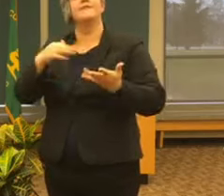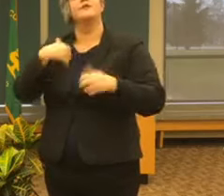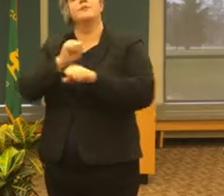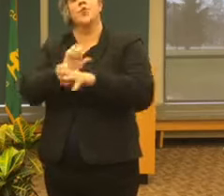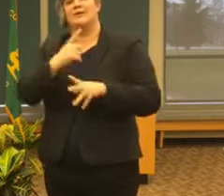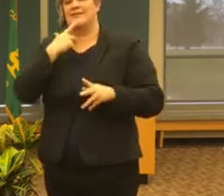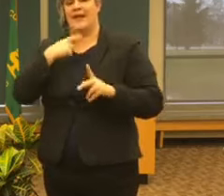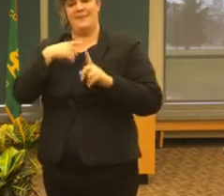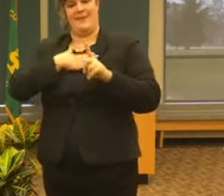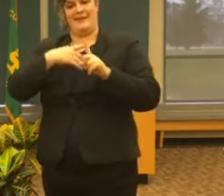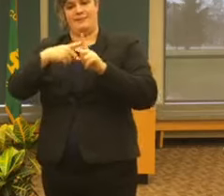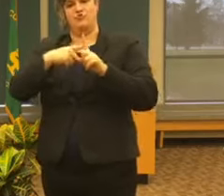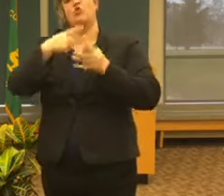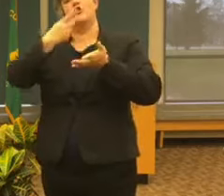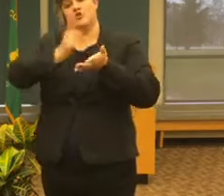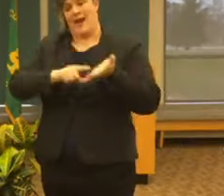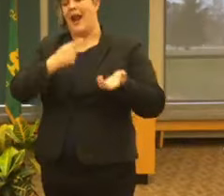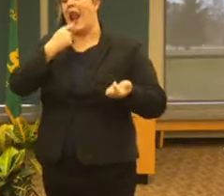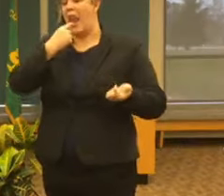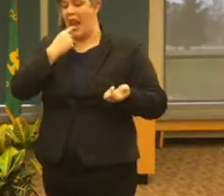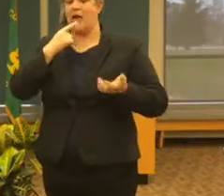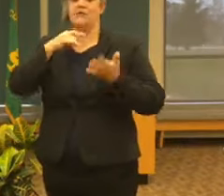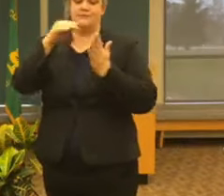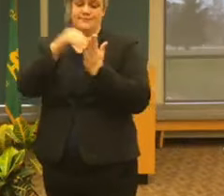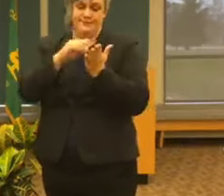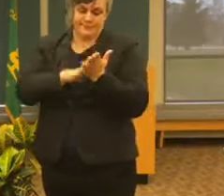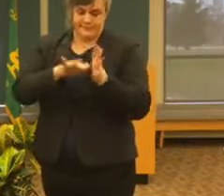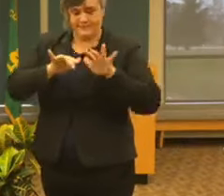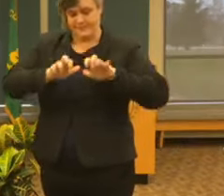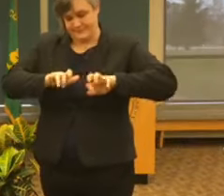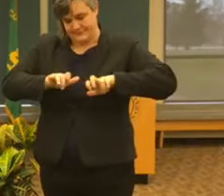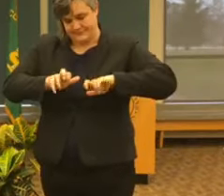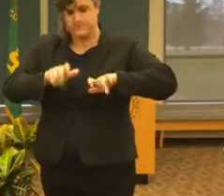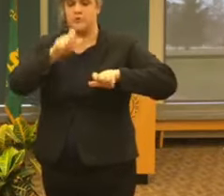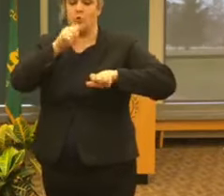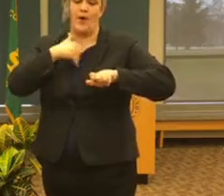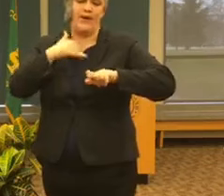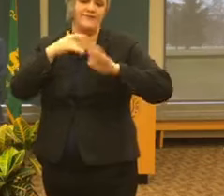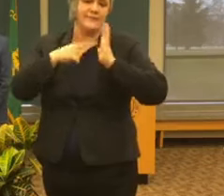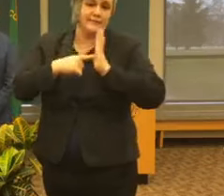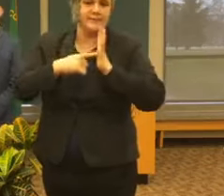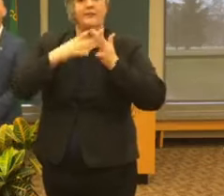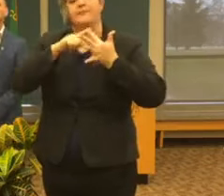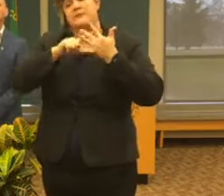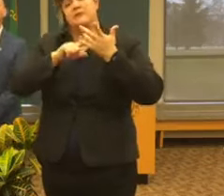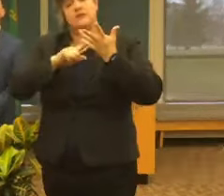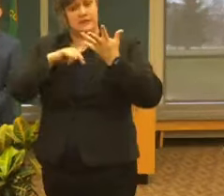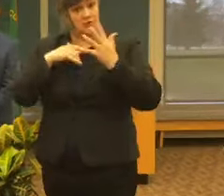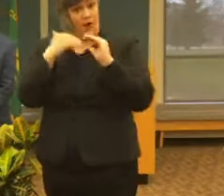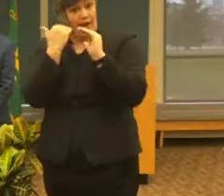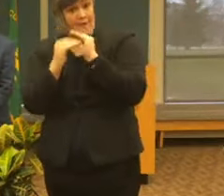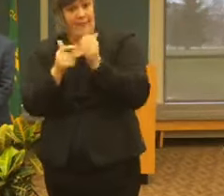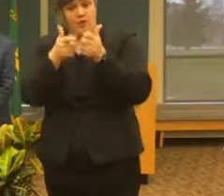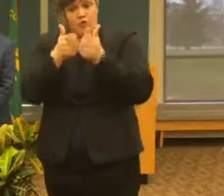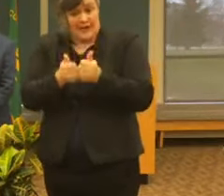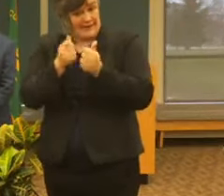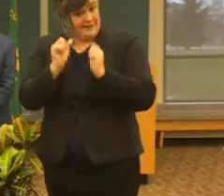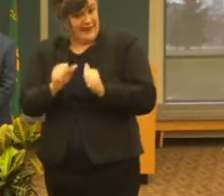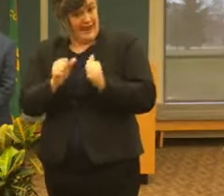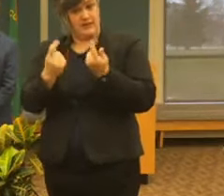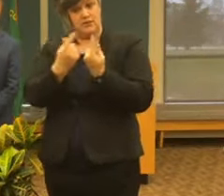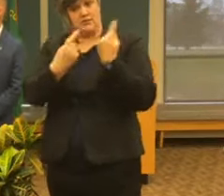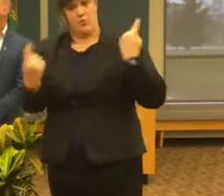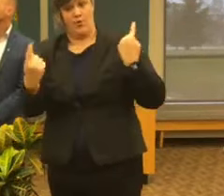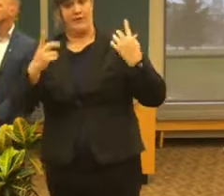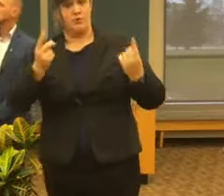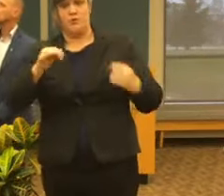my temperature, I don't have this distance, and you give them an email or text as long as it's being done?